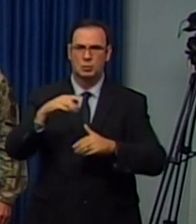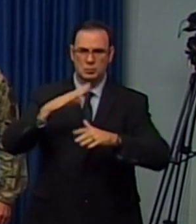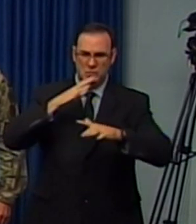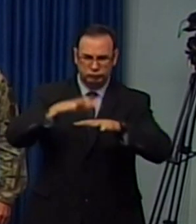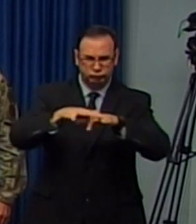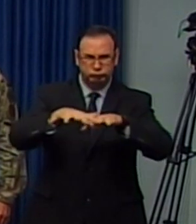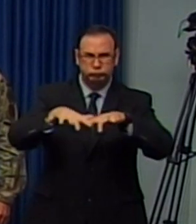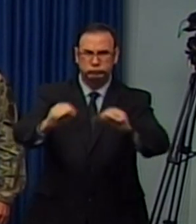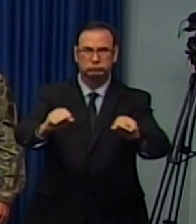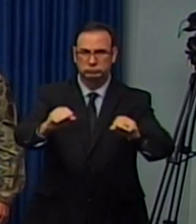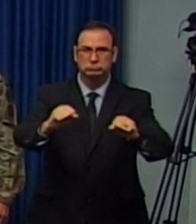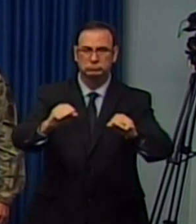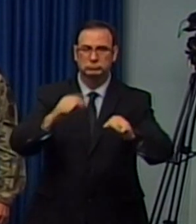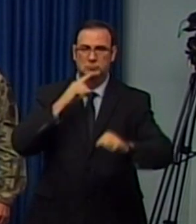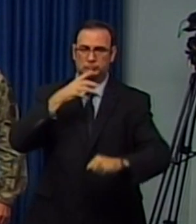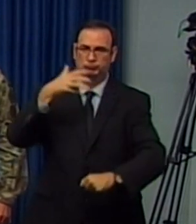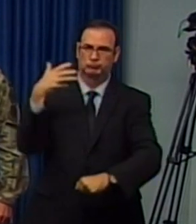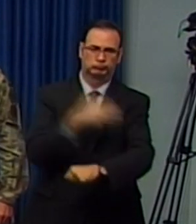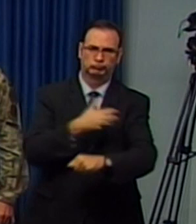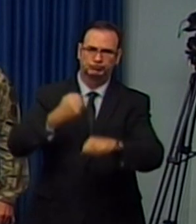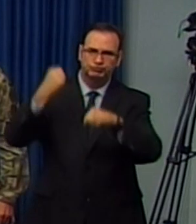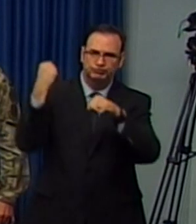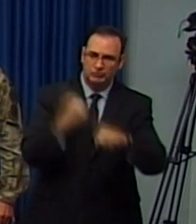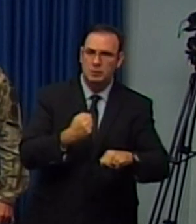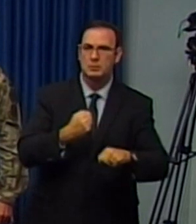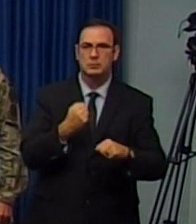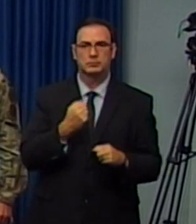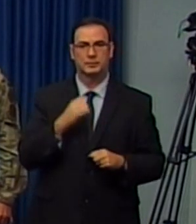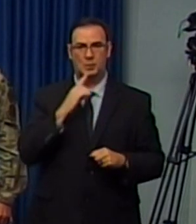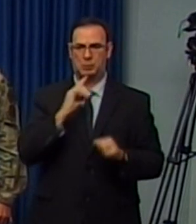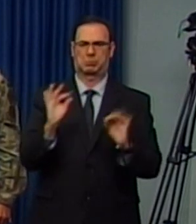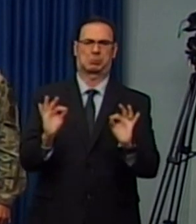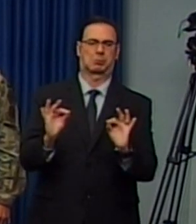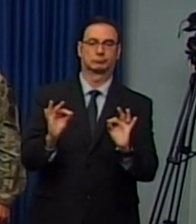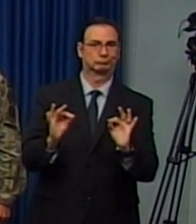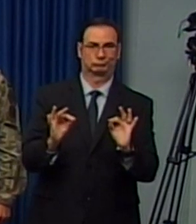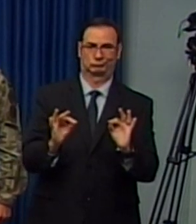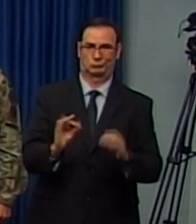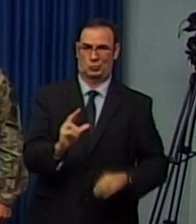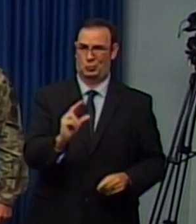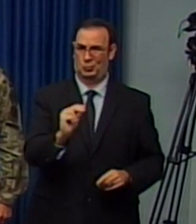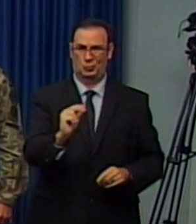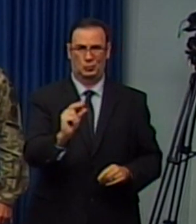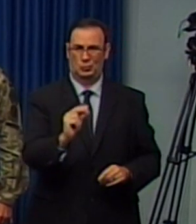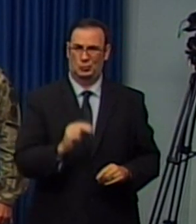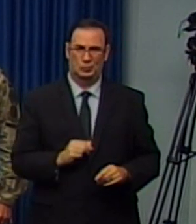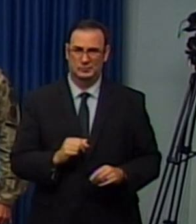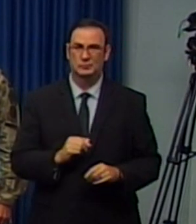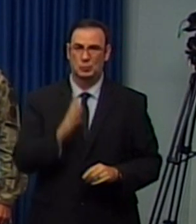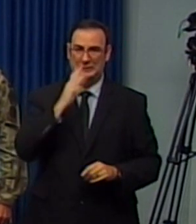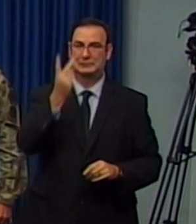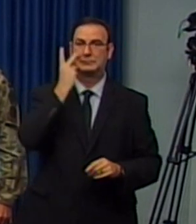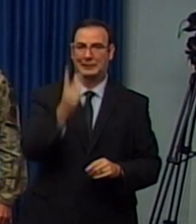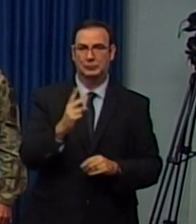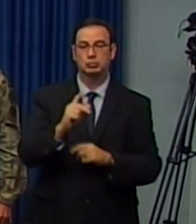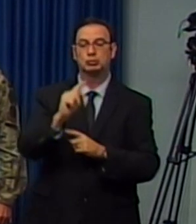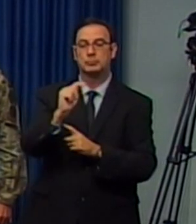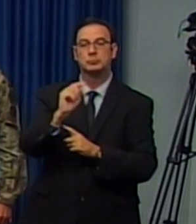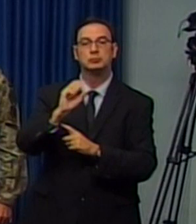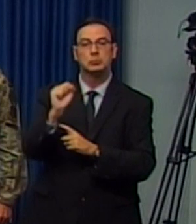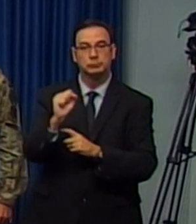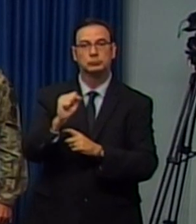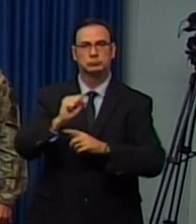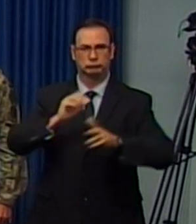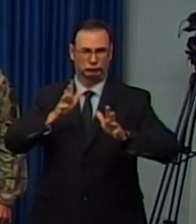this storm cannot be underestimated. We will see tropical force winds within the next